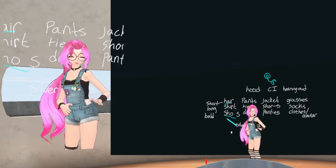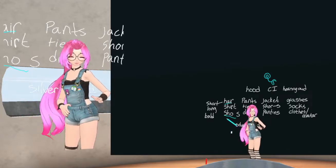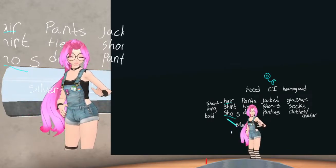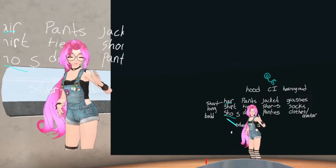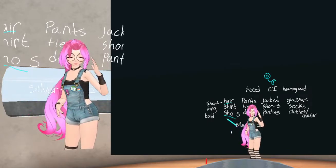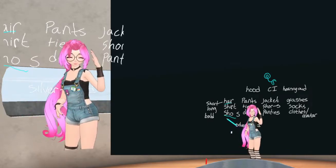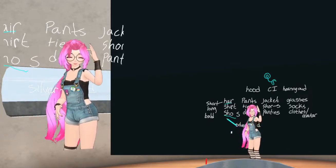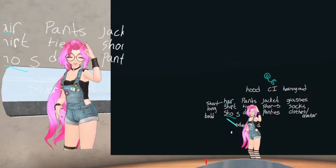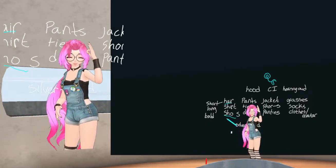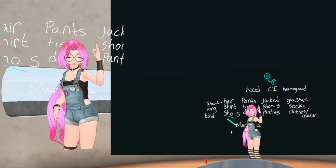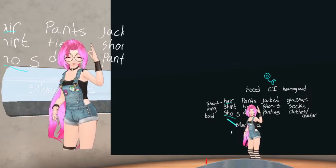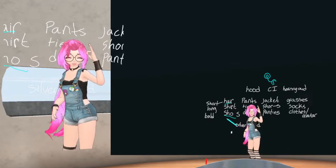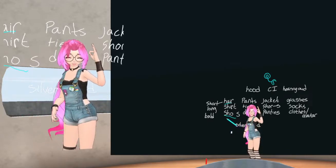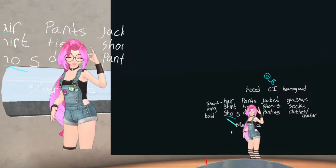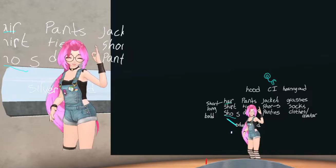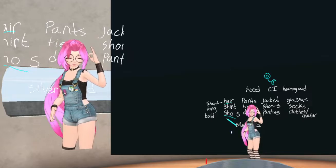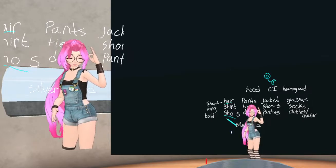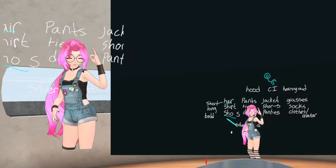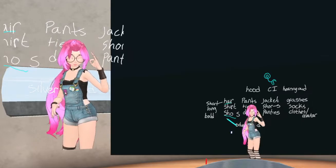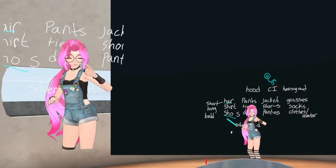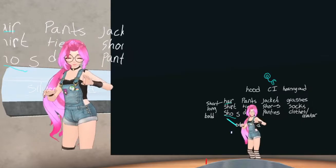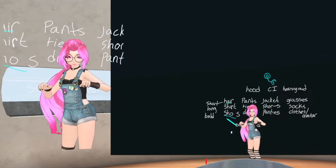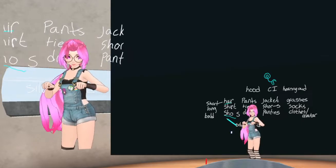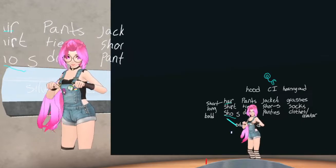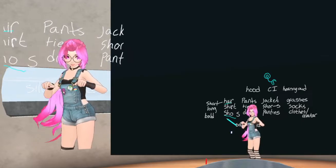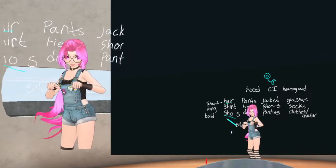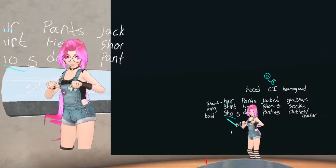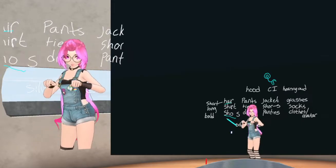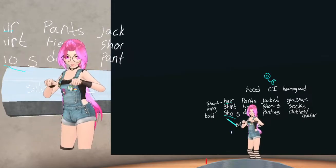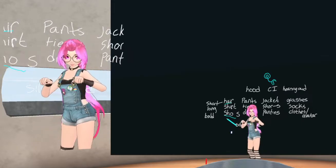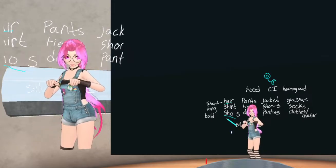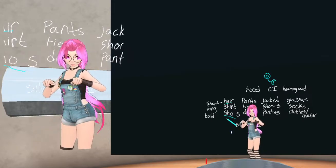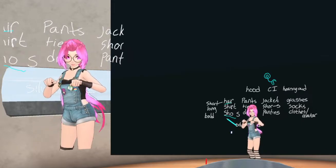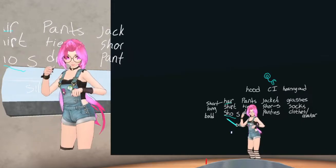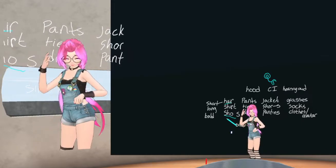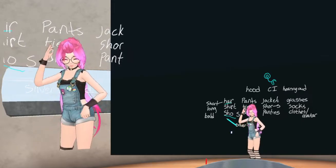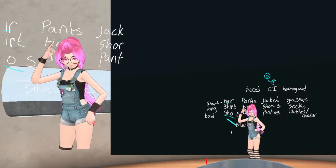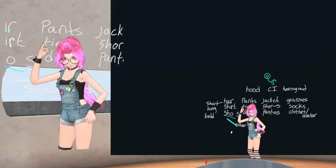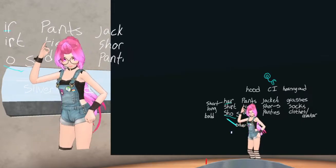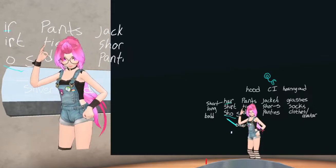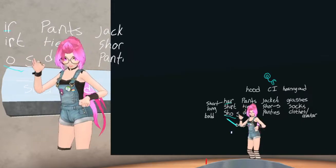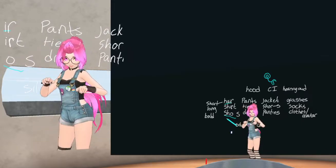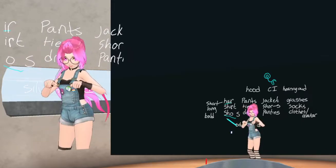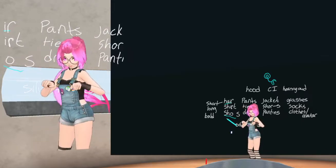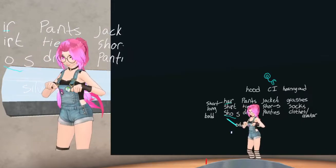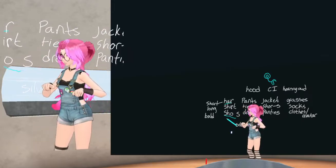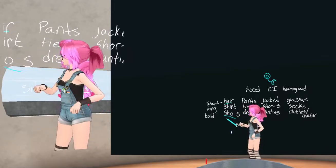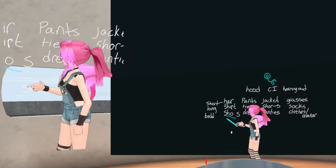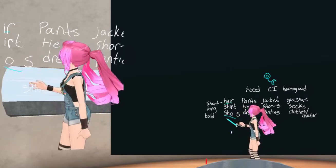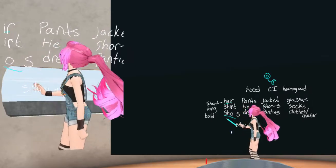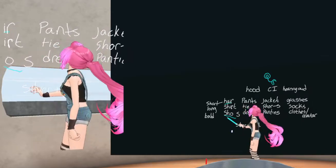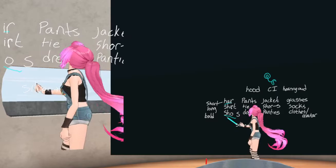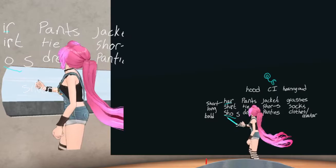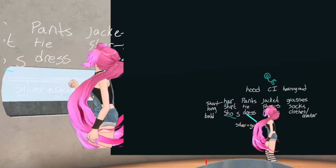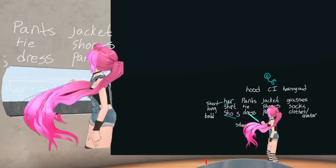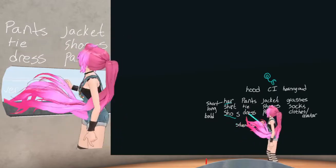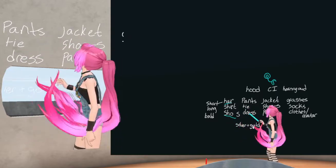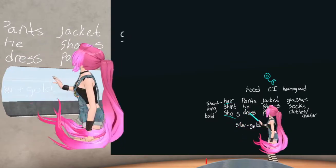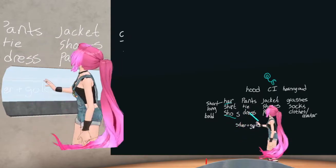Yes, that's right. Hair and shoes. Hair and shoes.